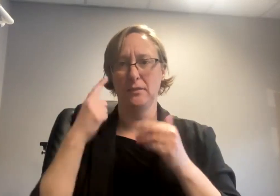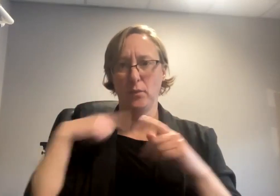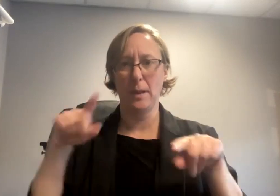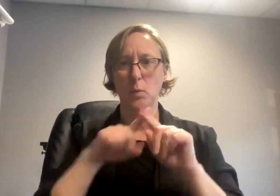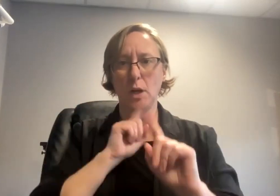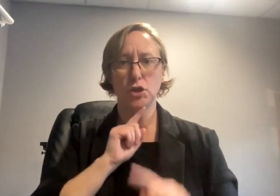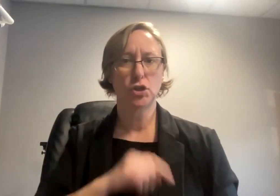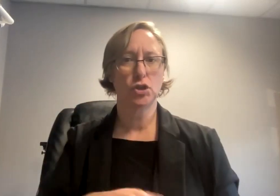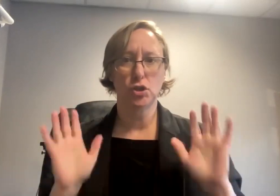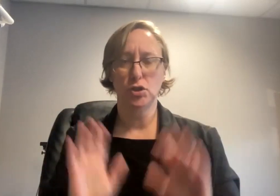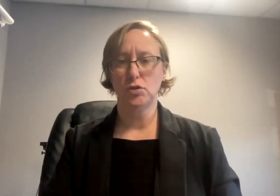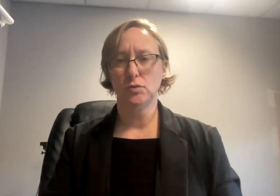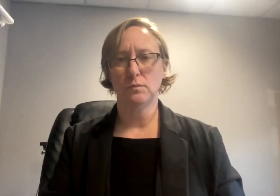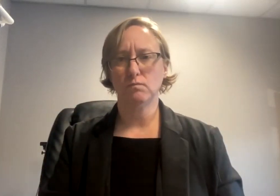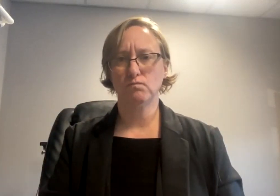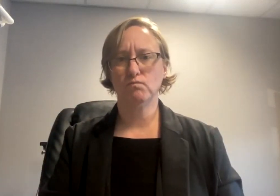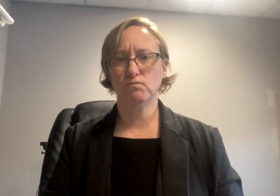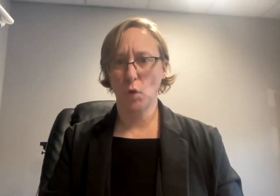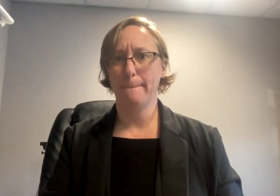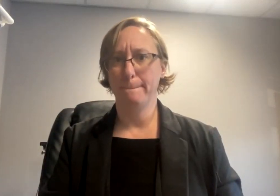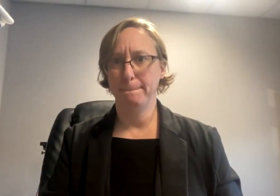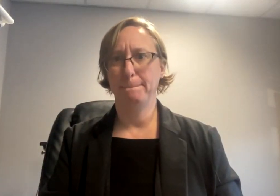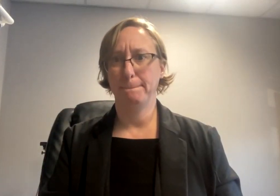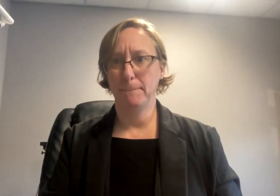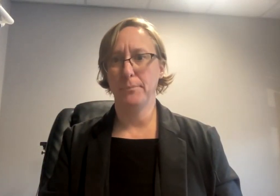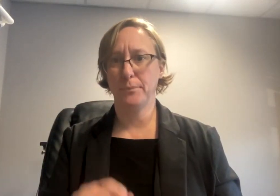I want to be sure that they're direct and to the point.